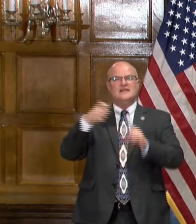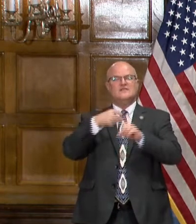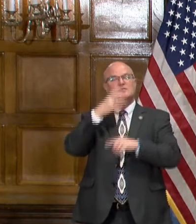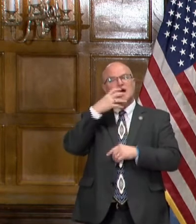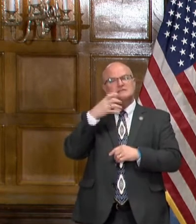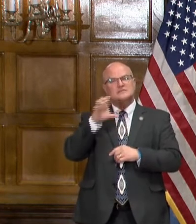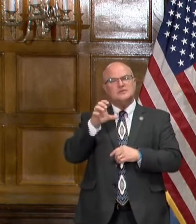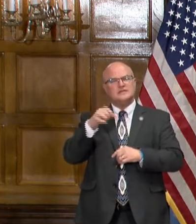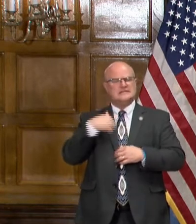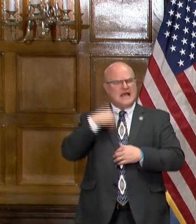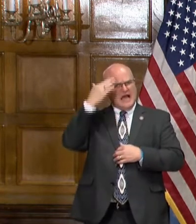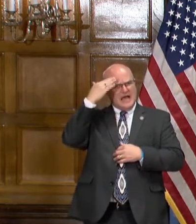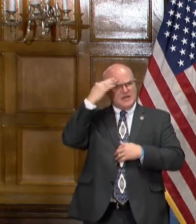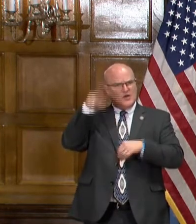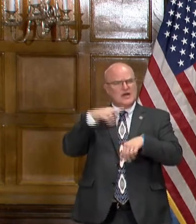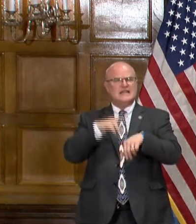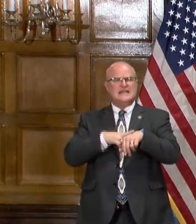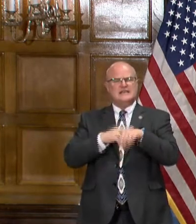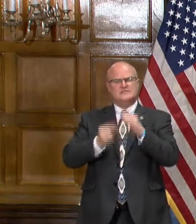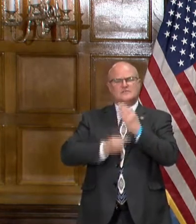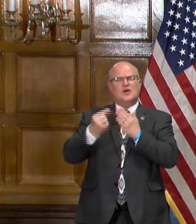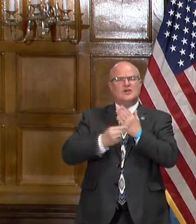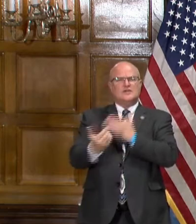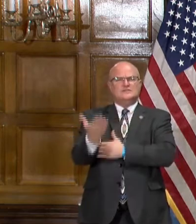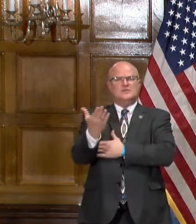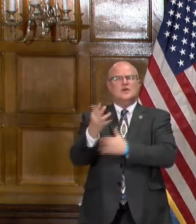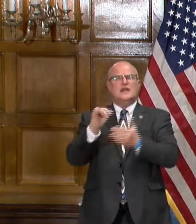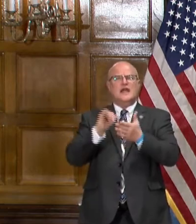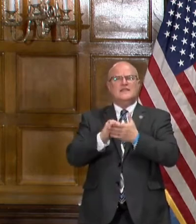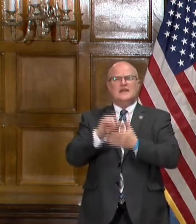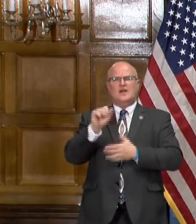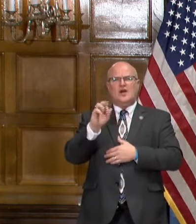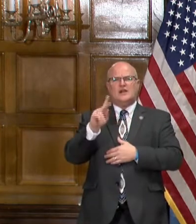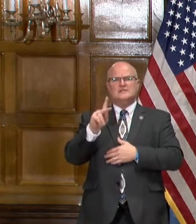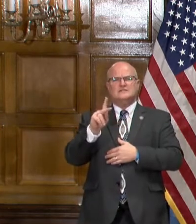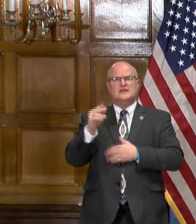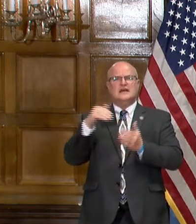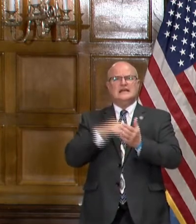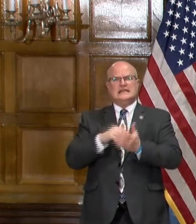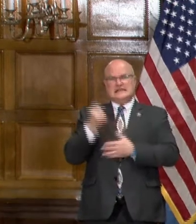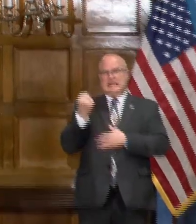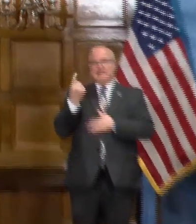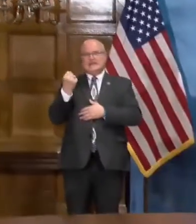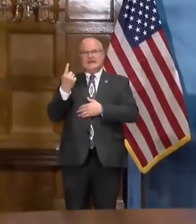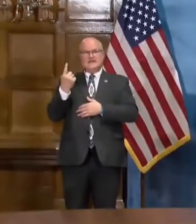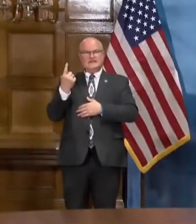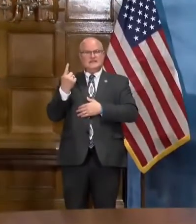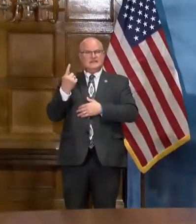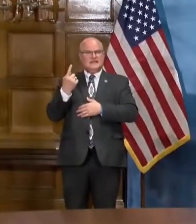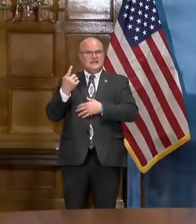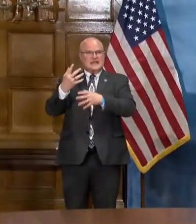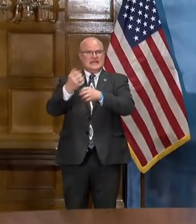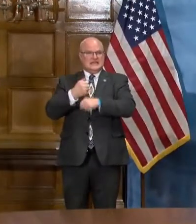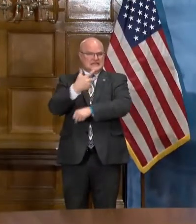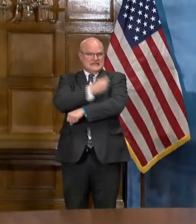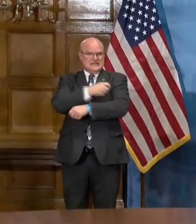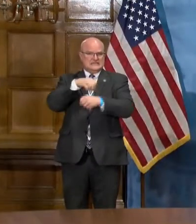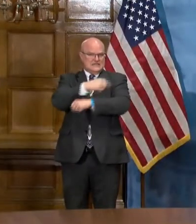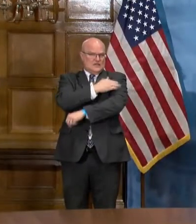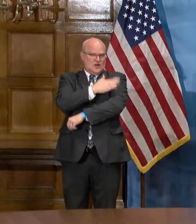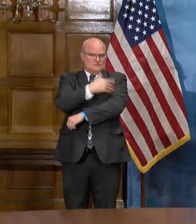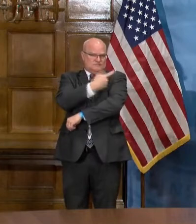I noted a national article this morning that per capita ranks Arkansas again number 11 in the nation in getting doses into